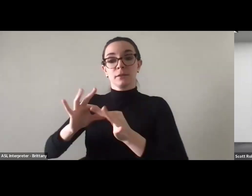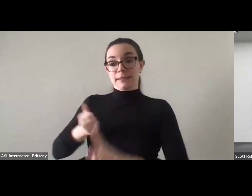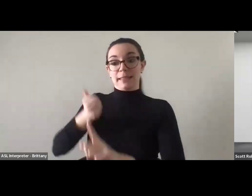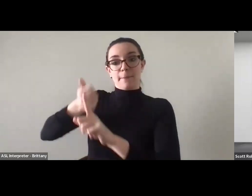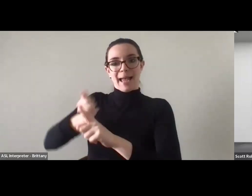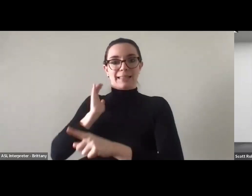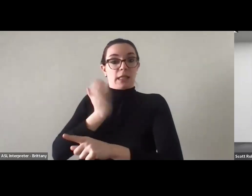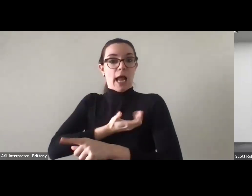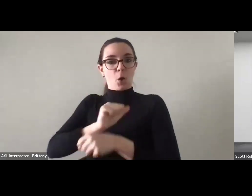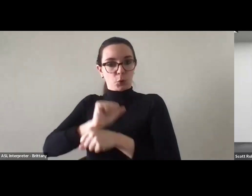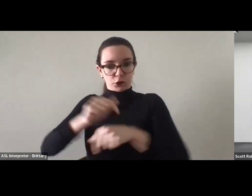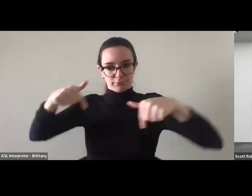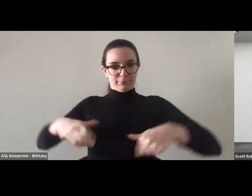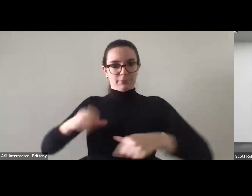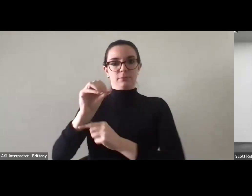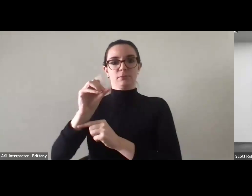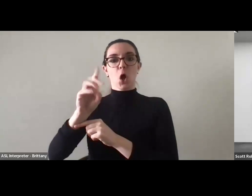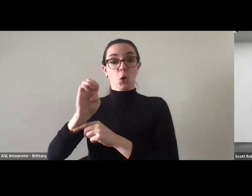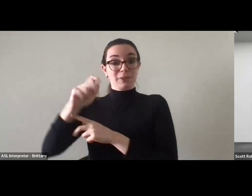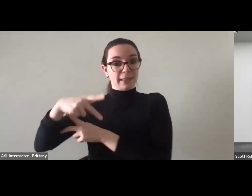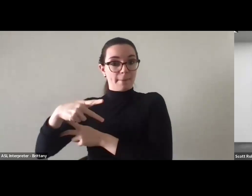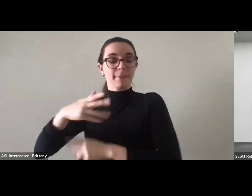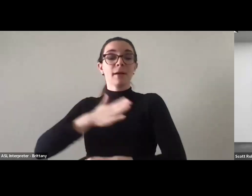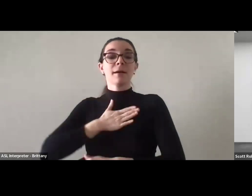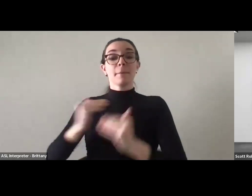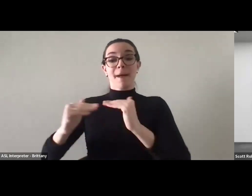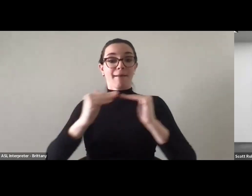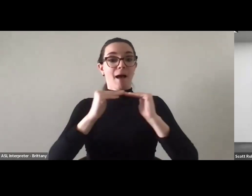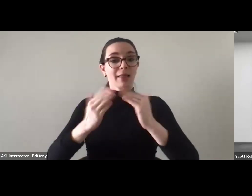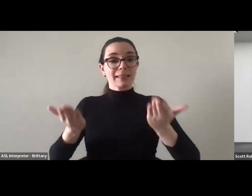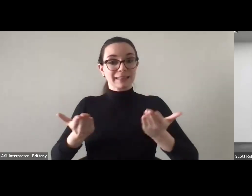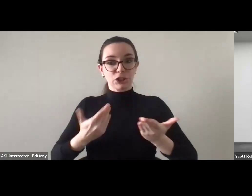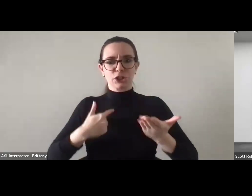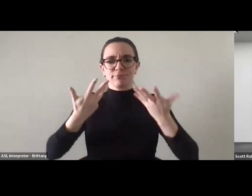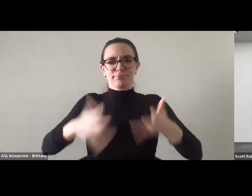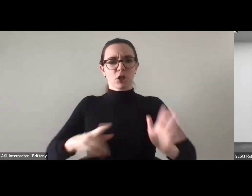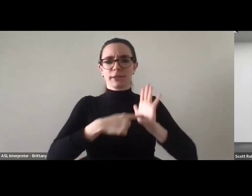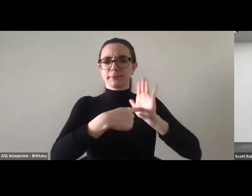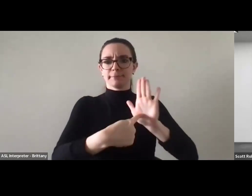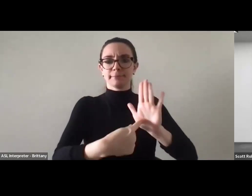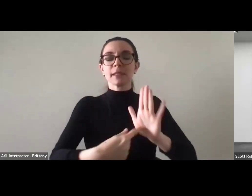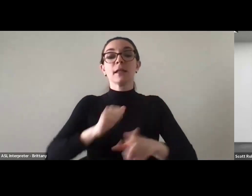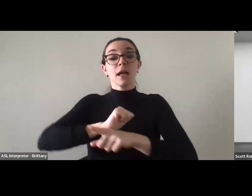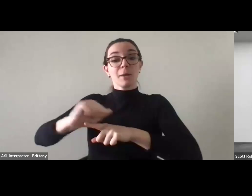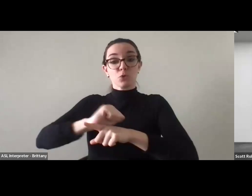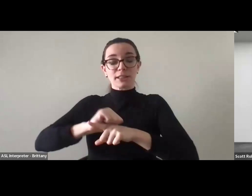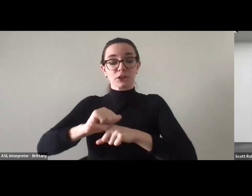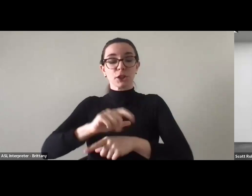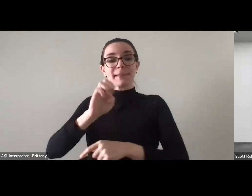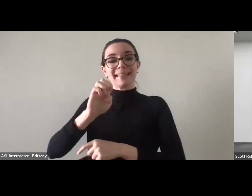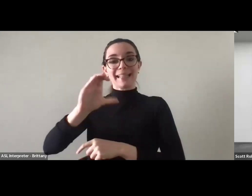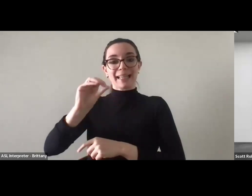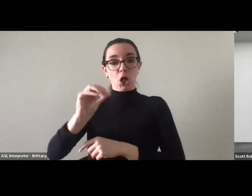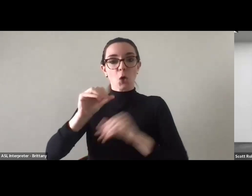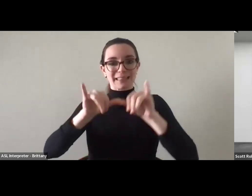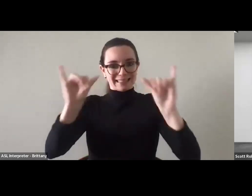work in this space here at ODEP. And as my colleagues here have noted so far, the apprenticeship ecosystem in the United States